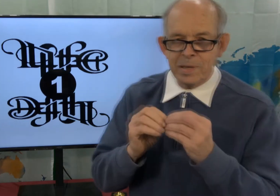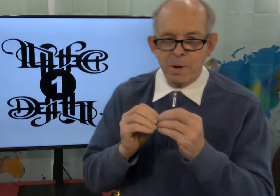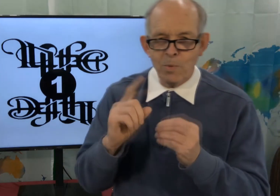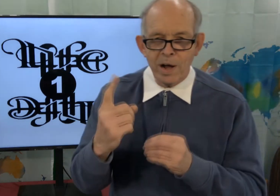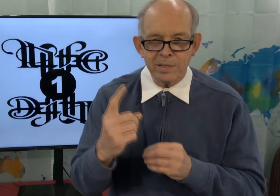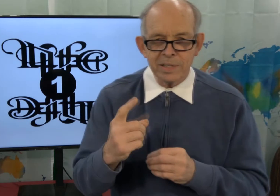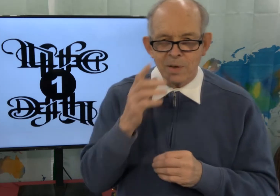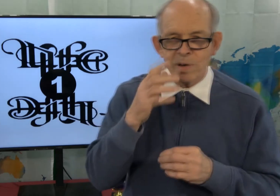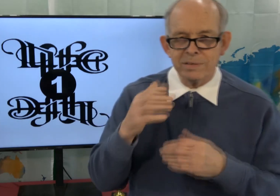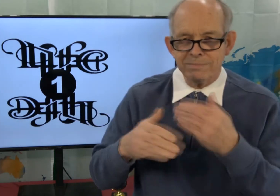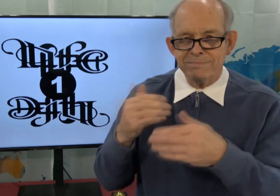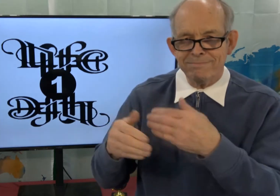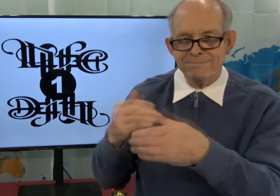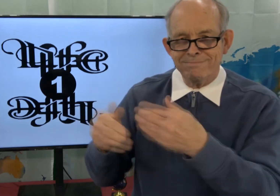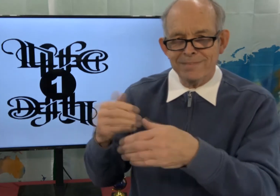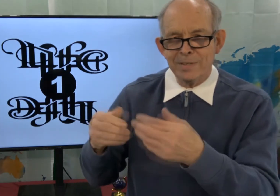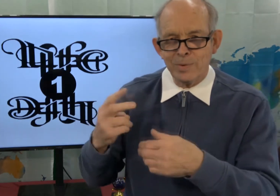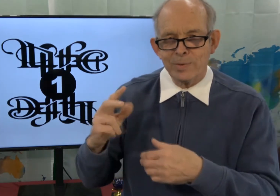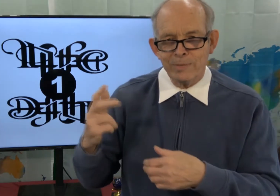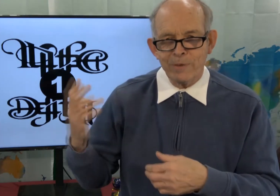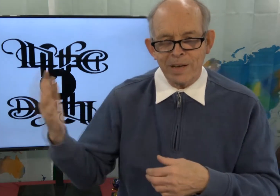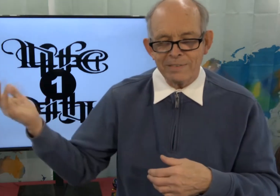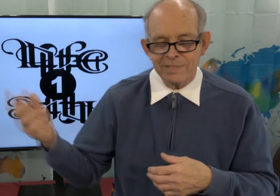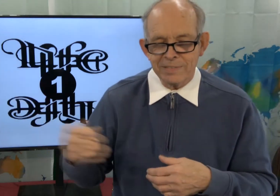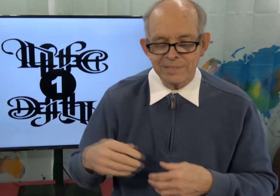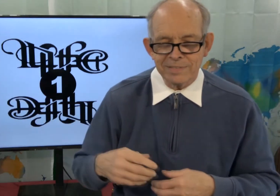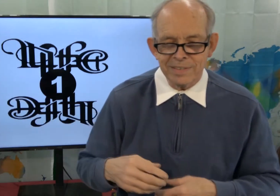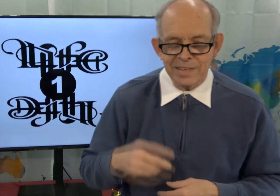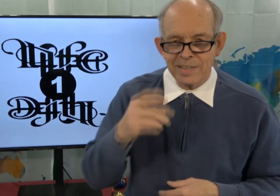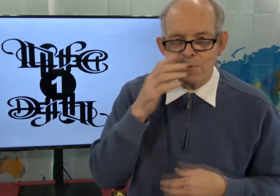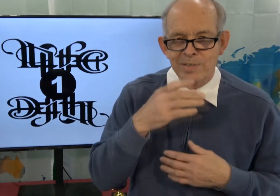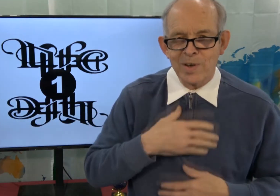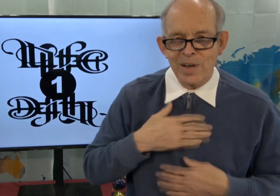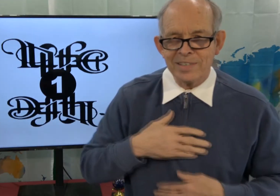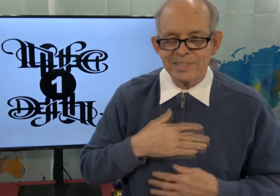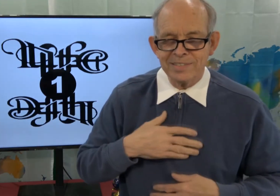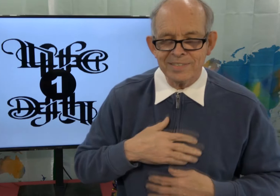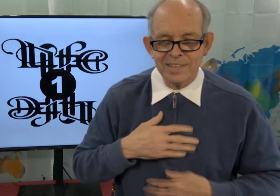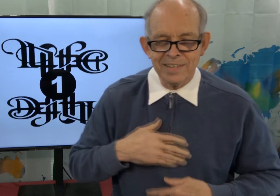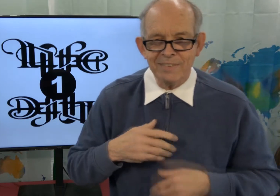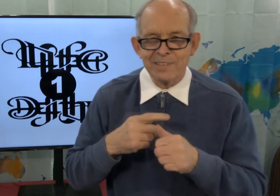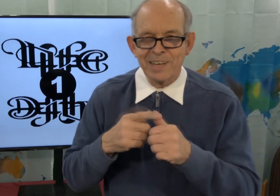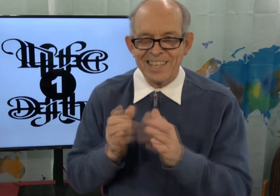Number one, he was too deep at that. He was trying. Respect.